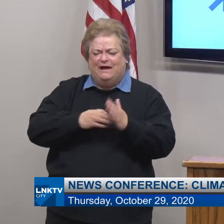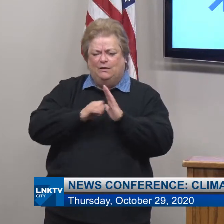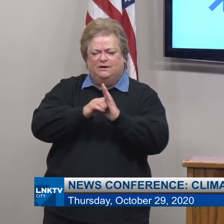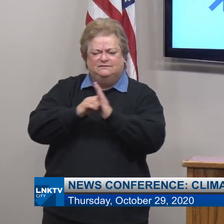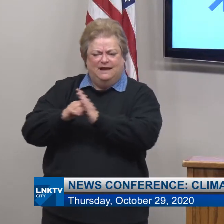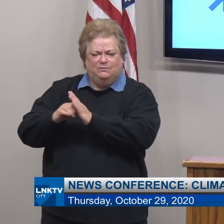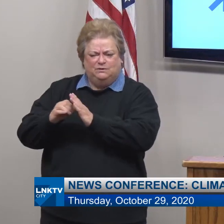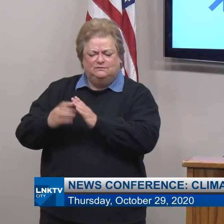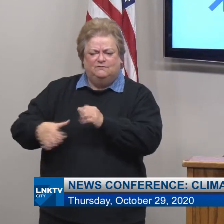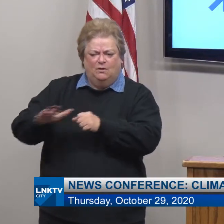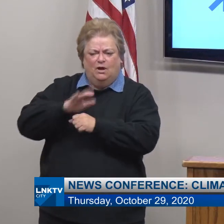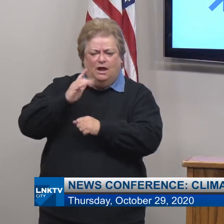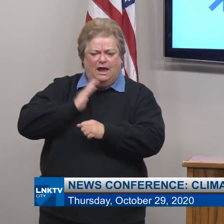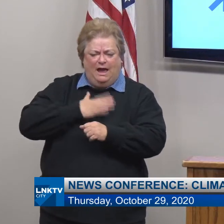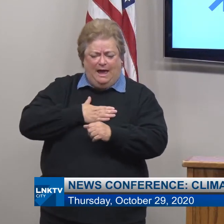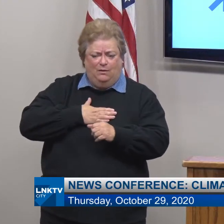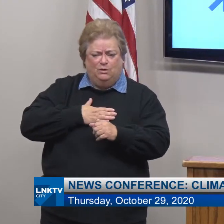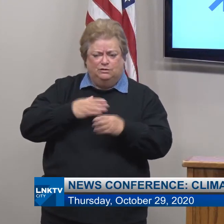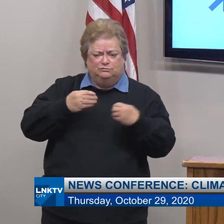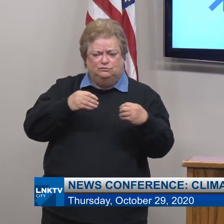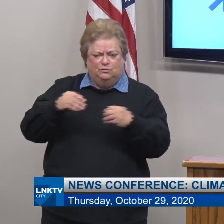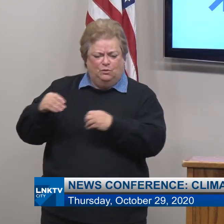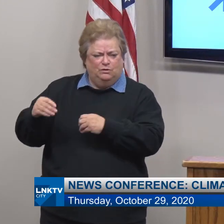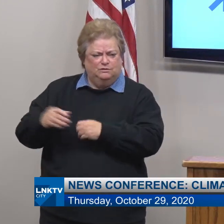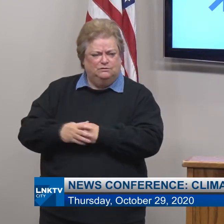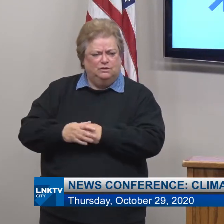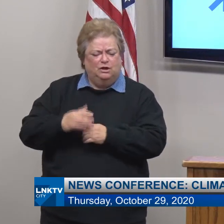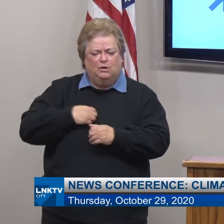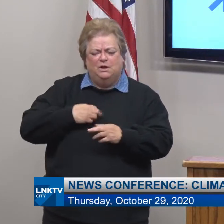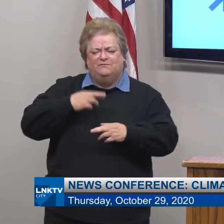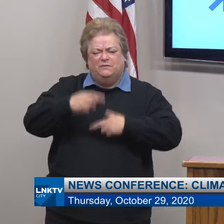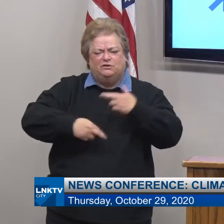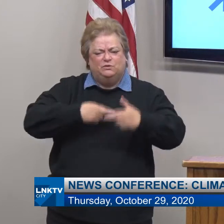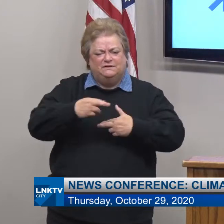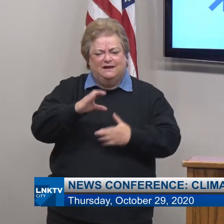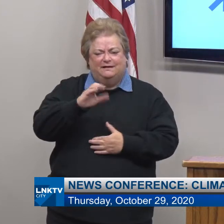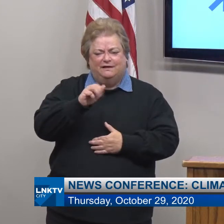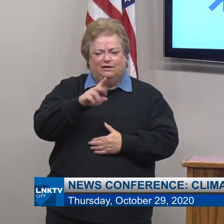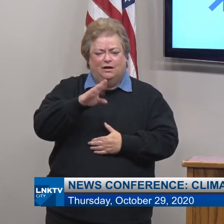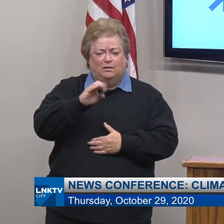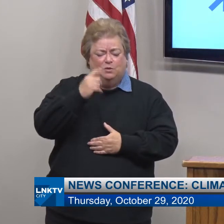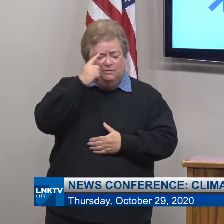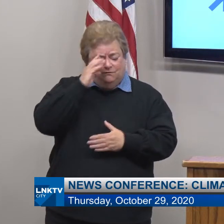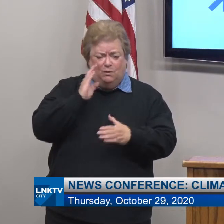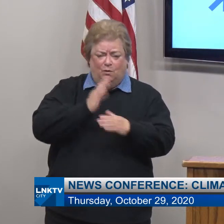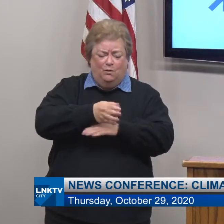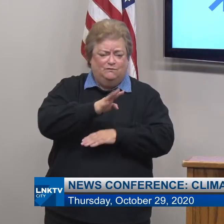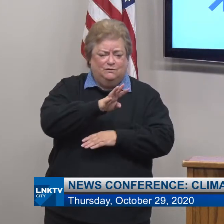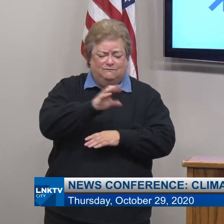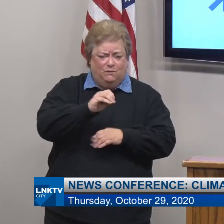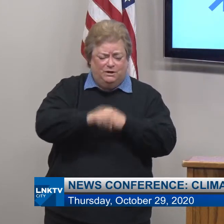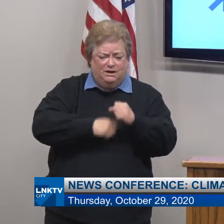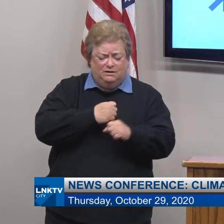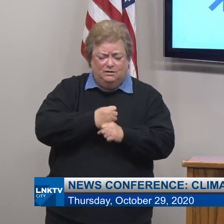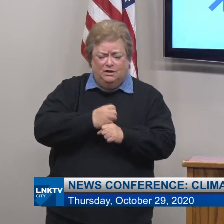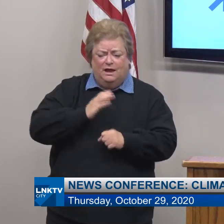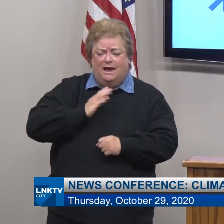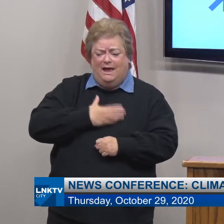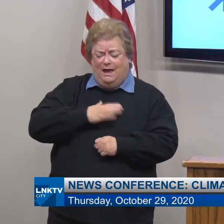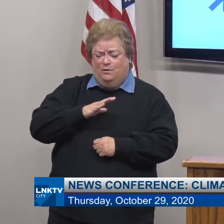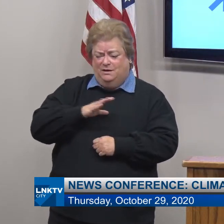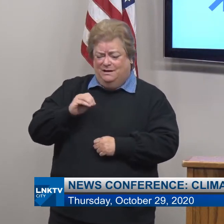our operations. We have been recycling cardboard for over 40 years. Our company alone